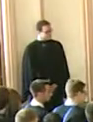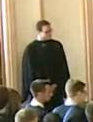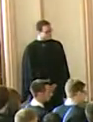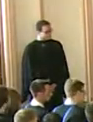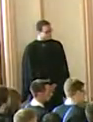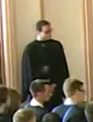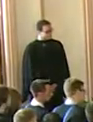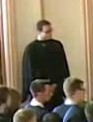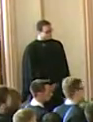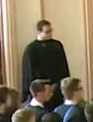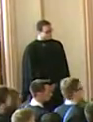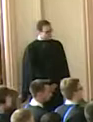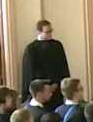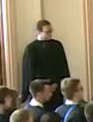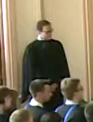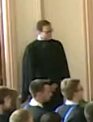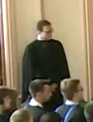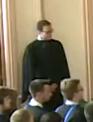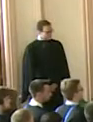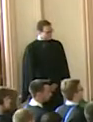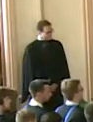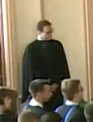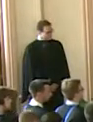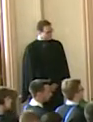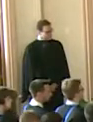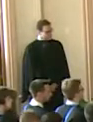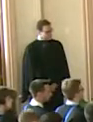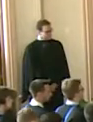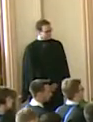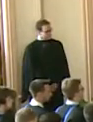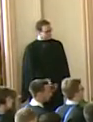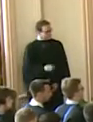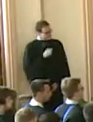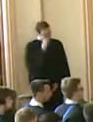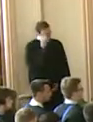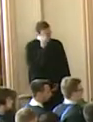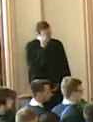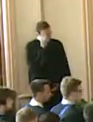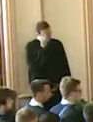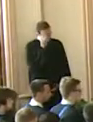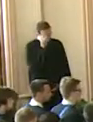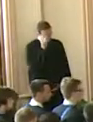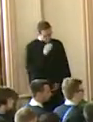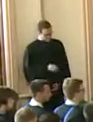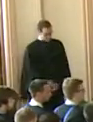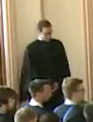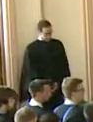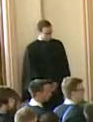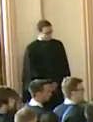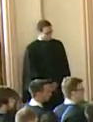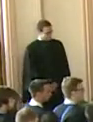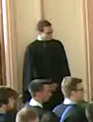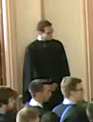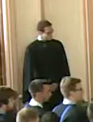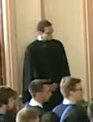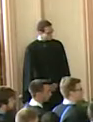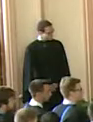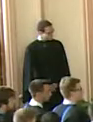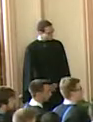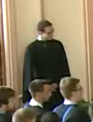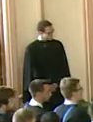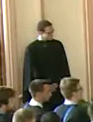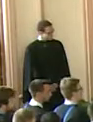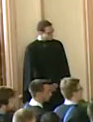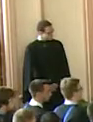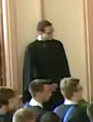lives. Now I'm going to ask a few things that'll help us to prepare the hall for the next set of families who are hoping to enjoy the ceremony for